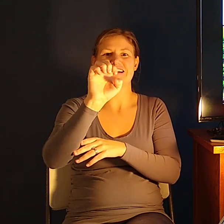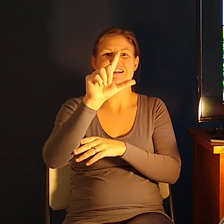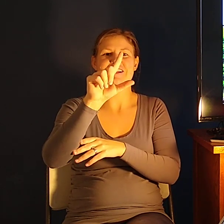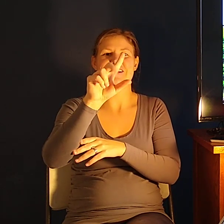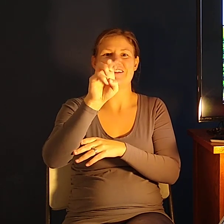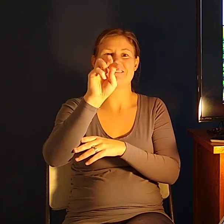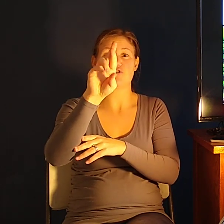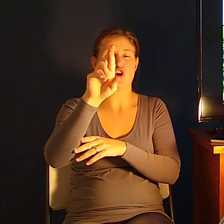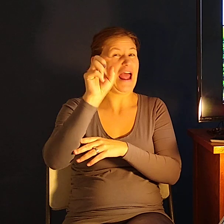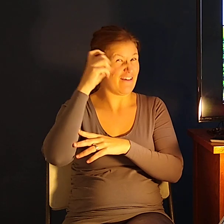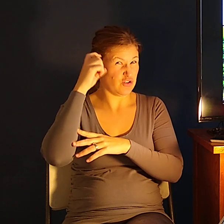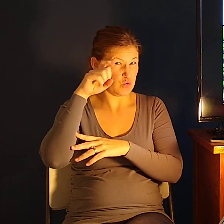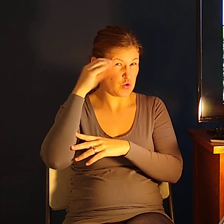know this.